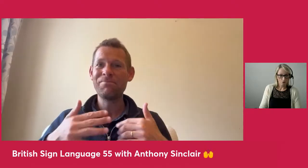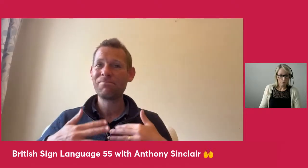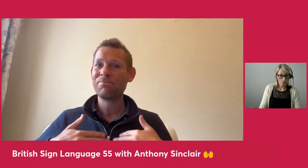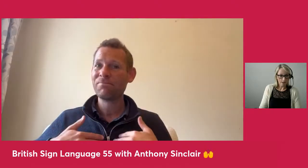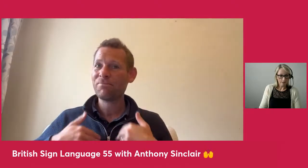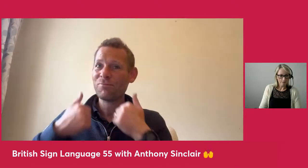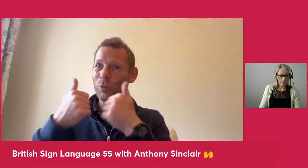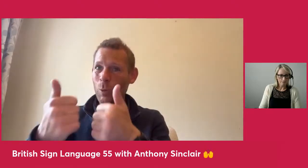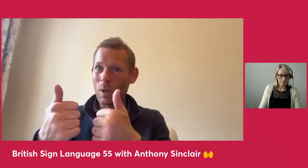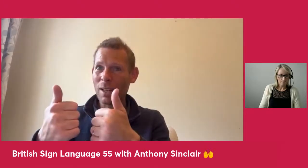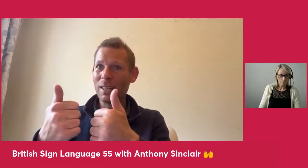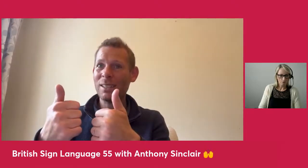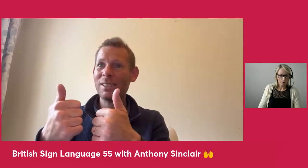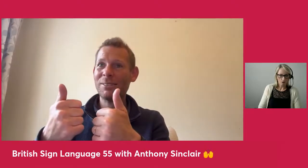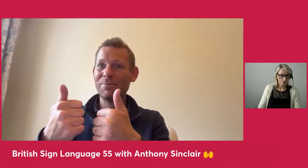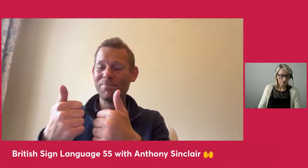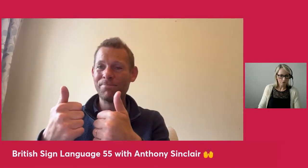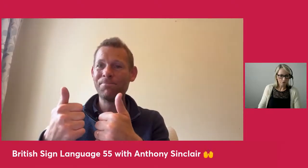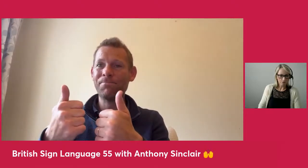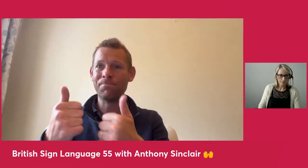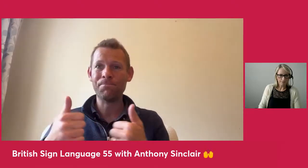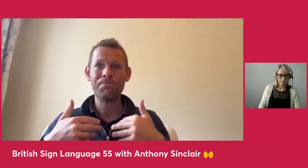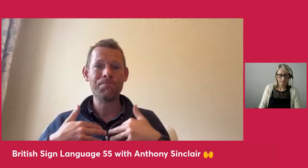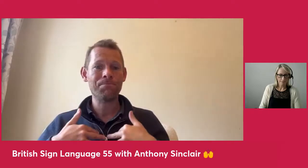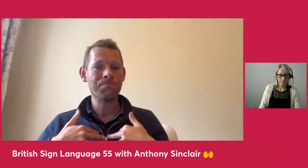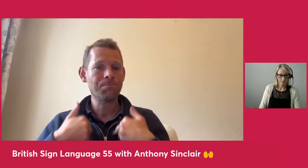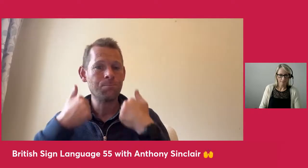And are you well? Or how are you?